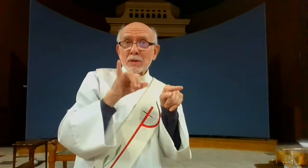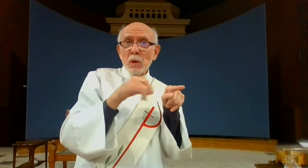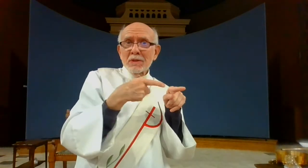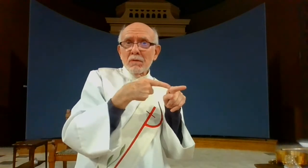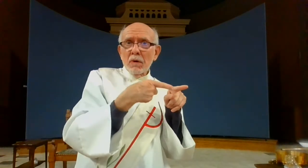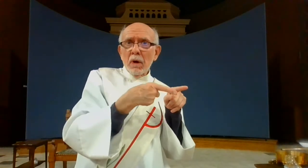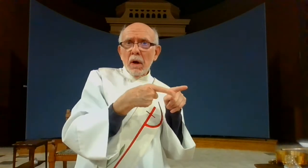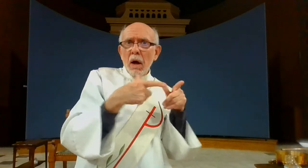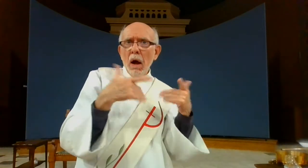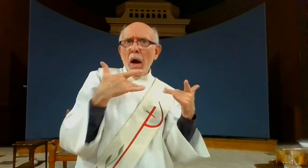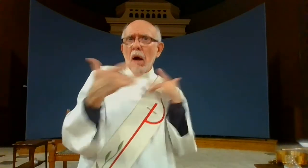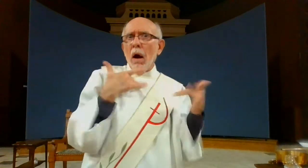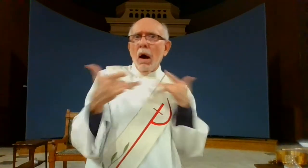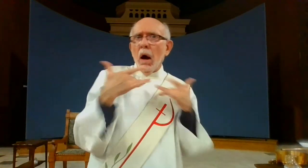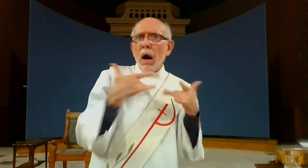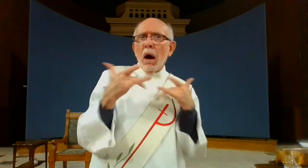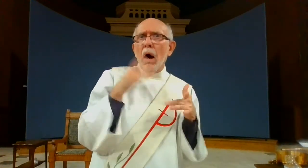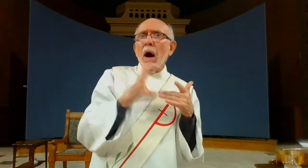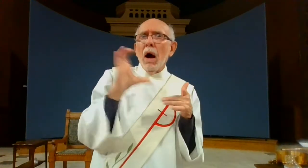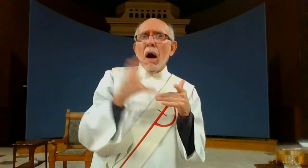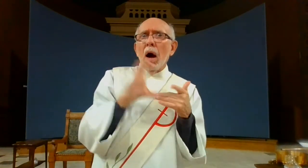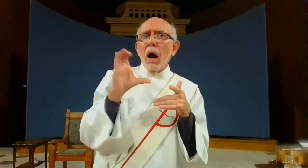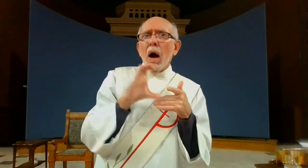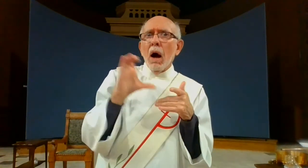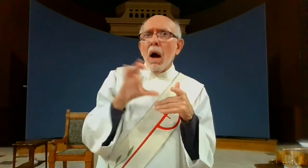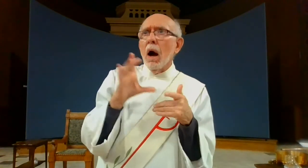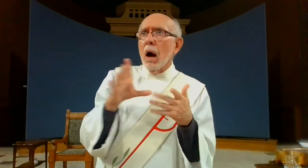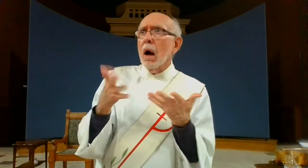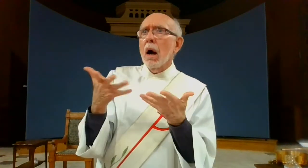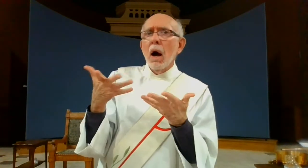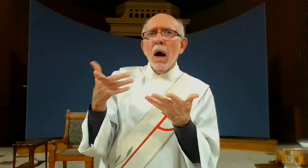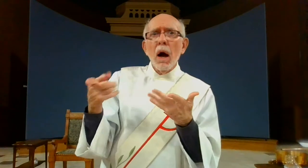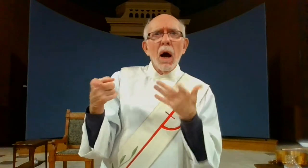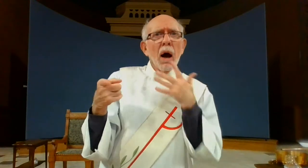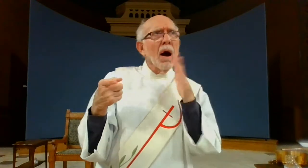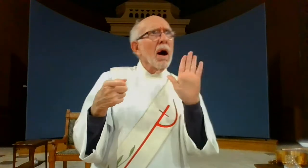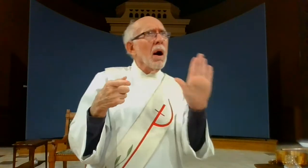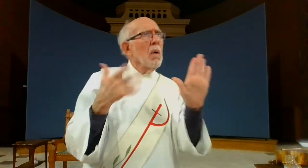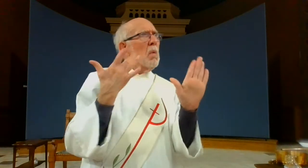But Mary and Joseph, they were concerned. They had been searching for him.